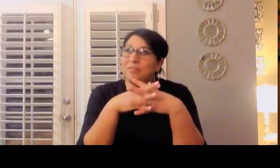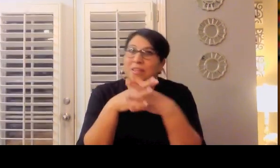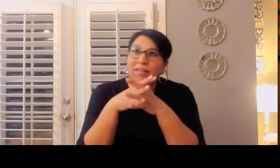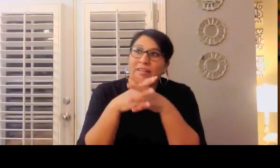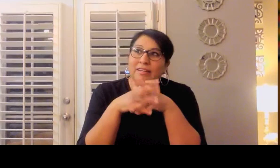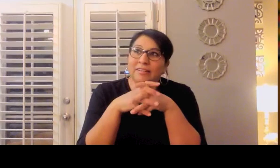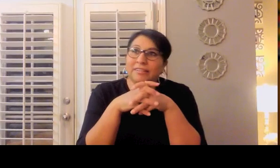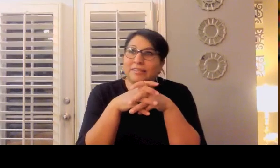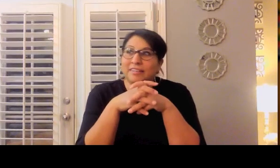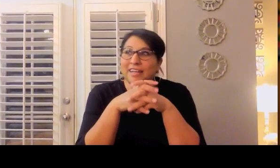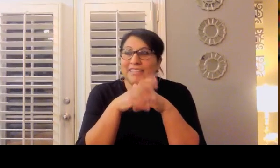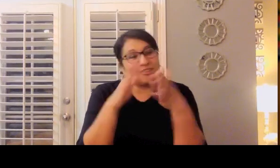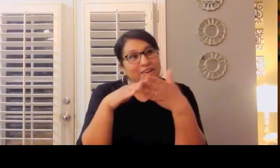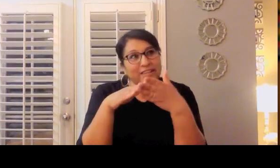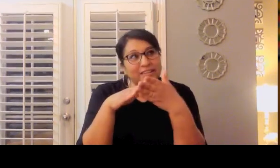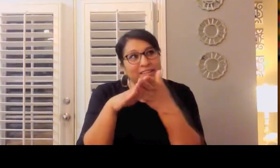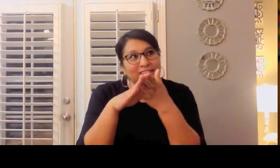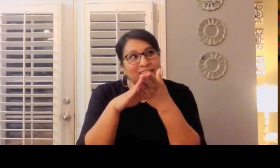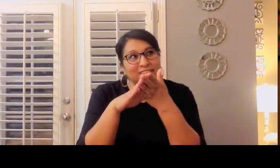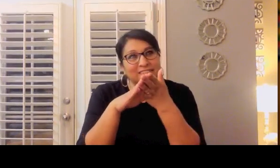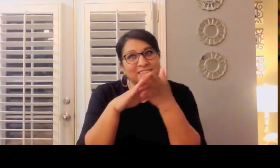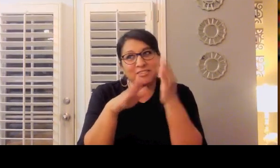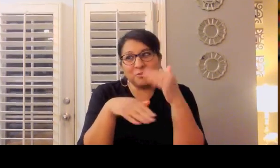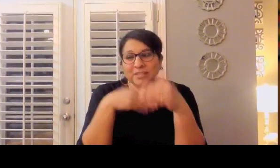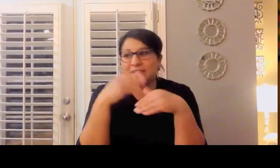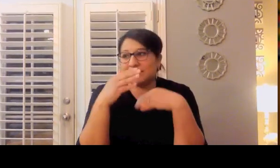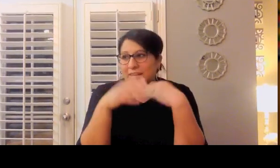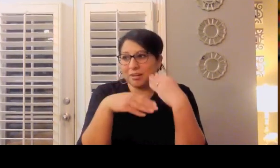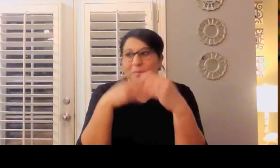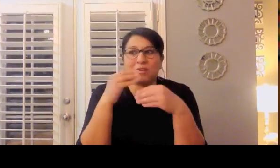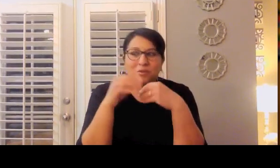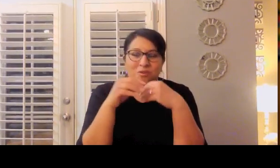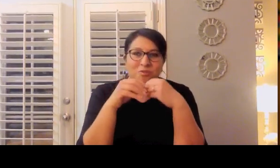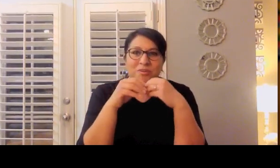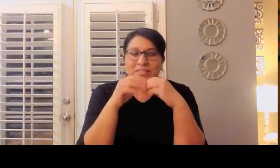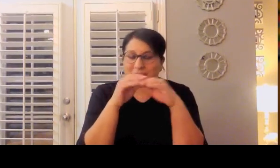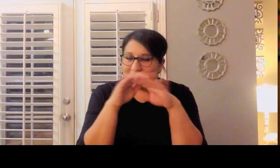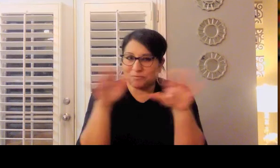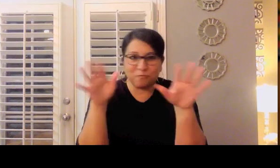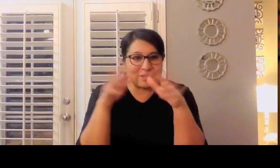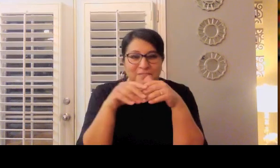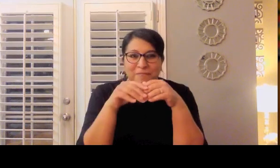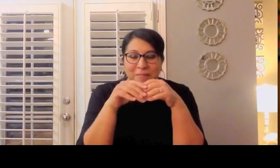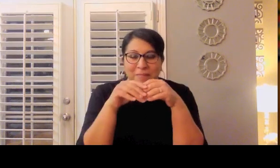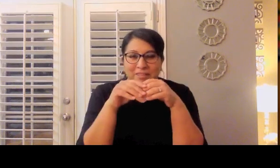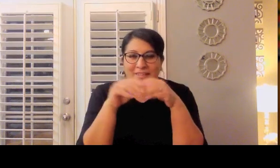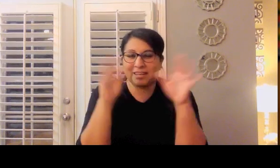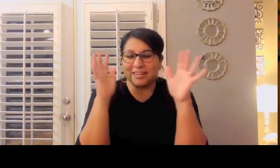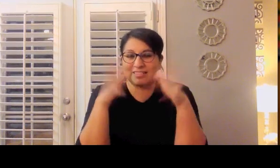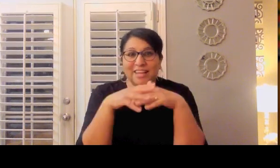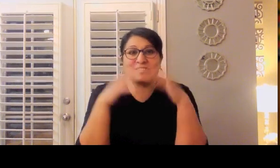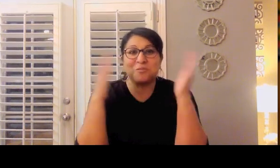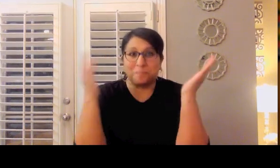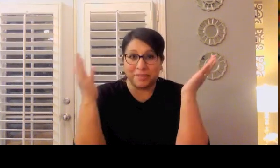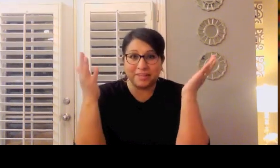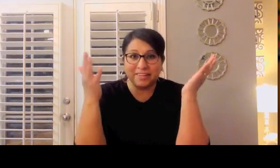know, I started just doing this like on my own and just, we're friends and family, and it's